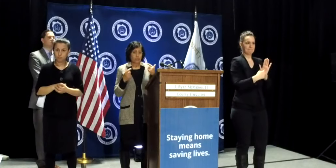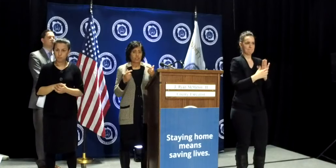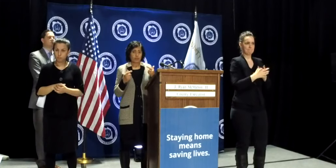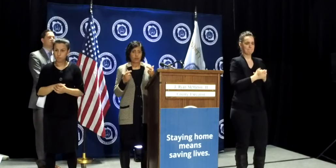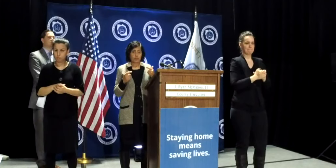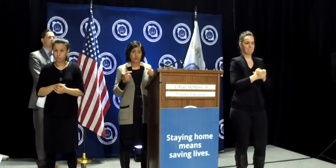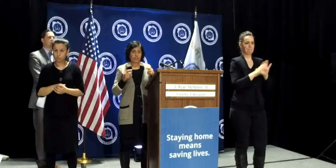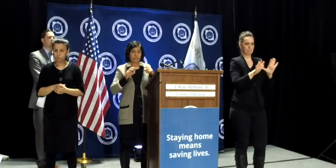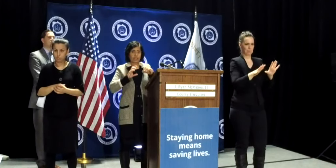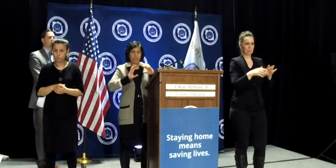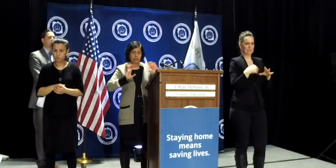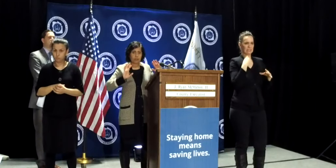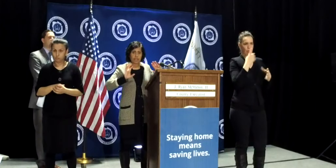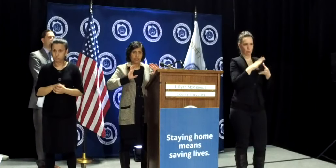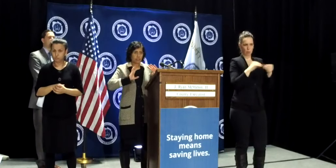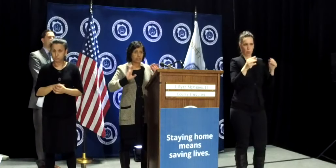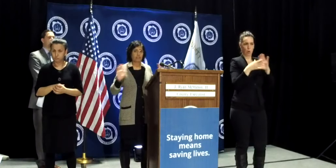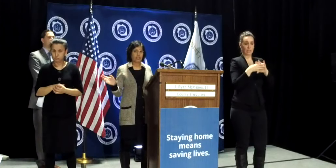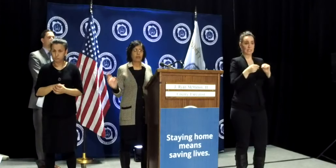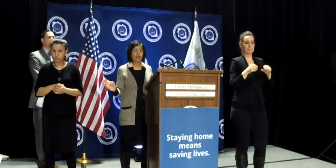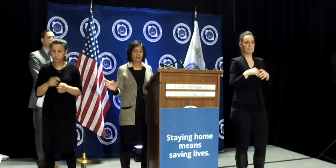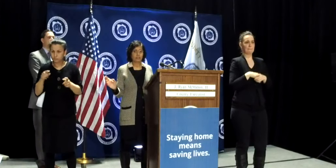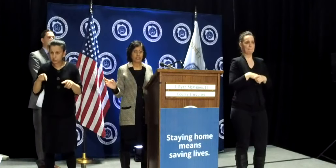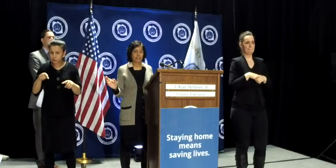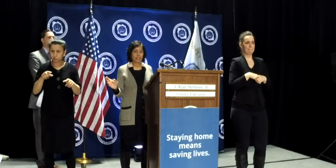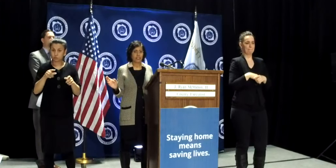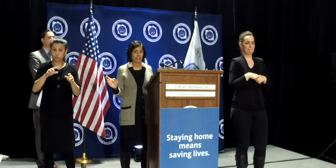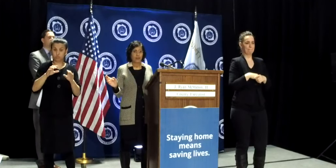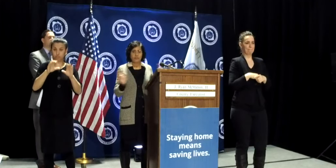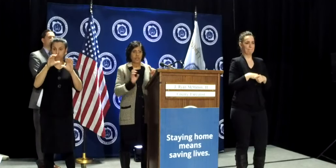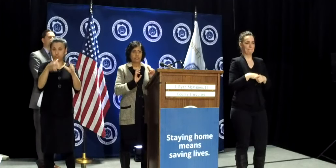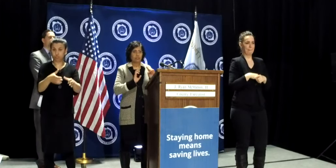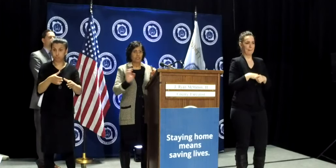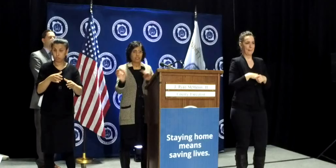they were exposure, but they had made such a great policy in